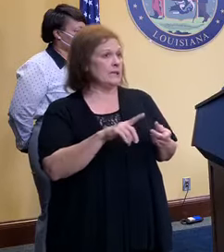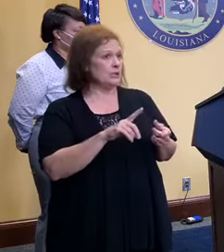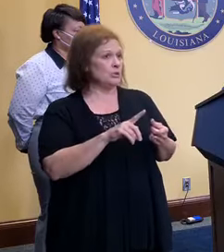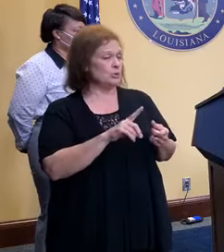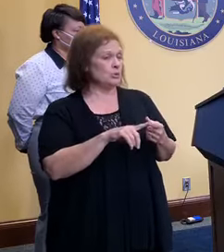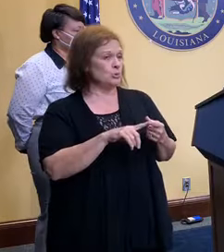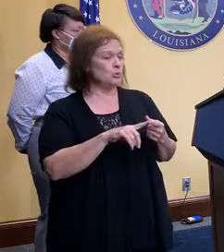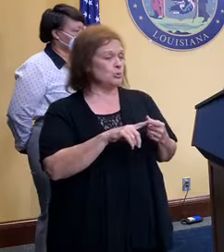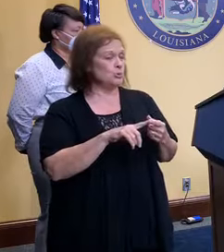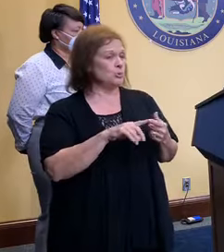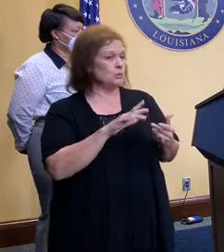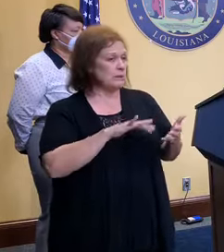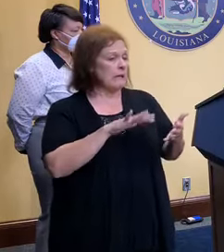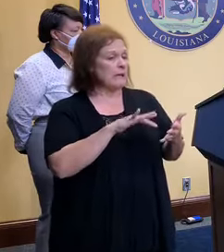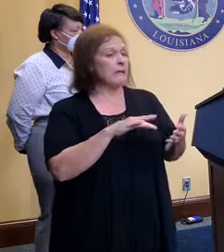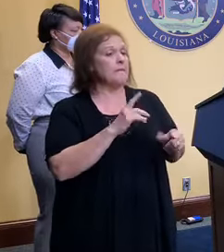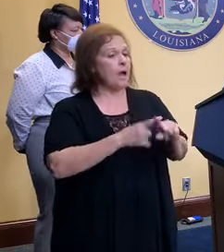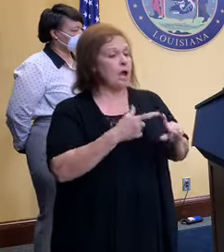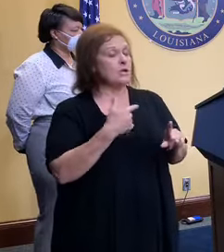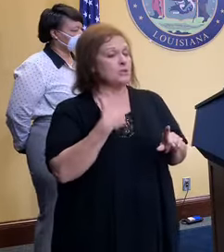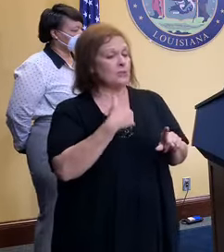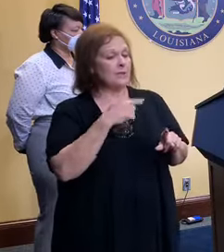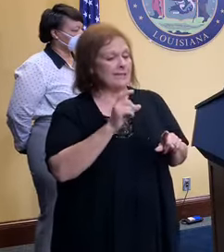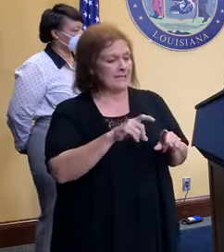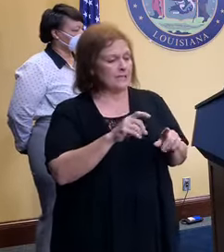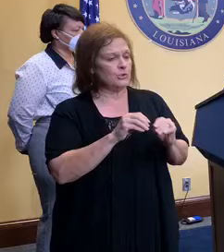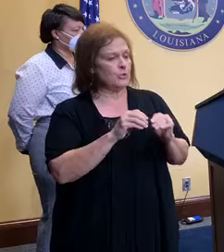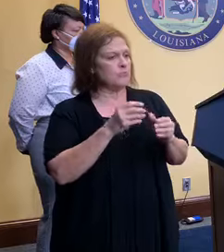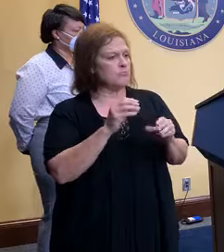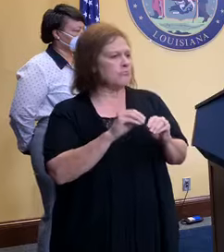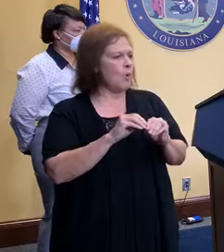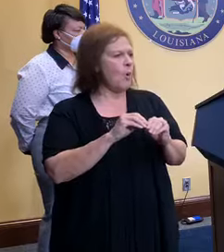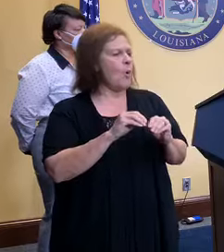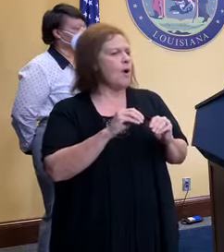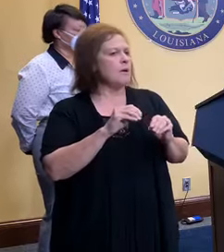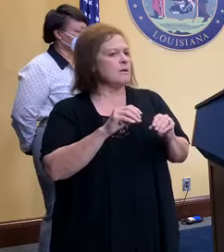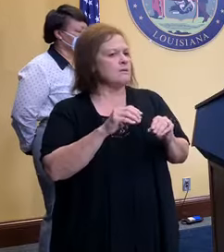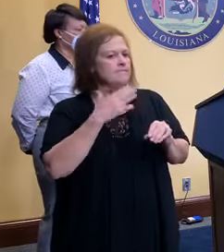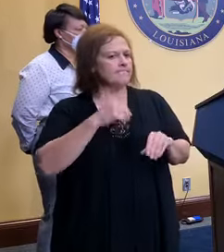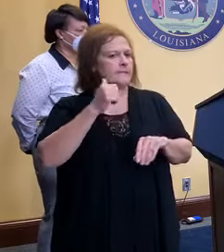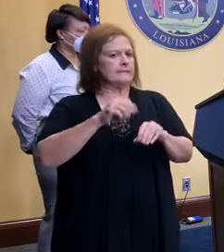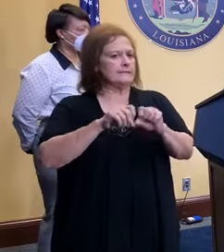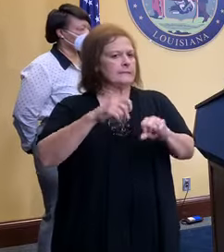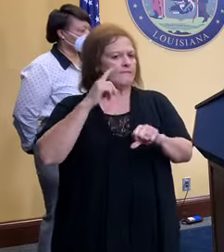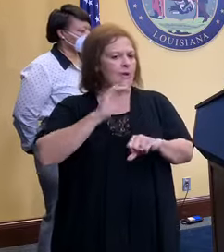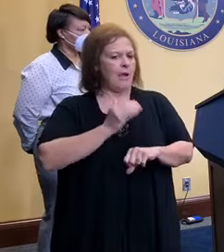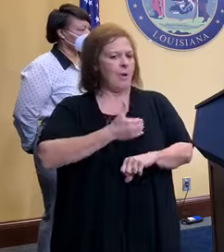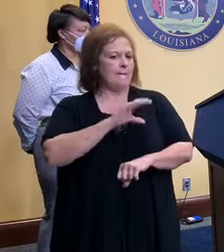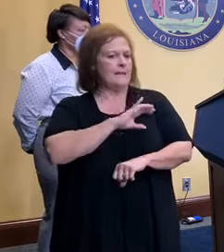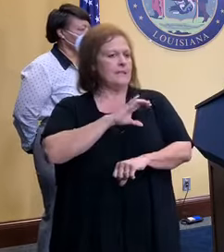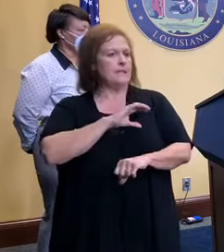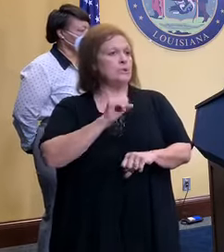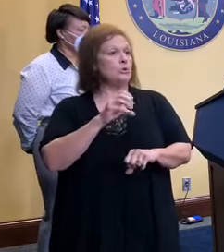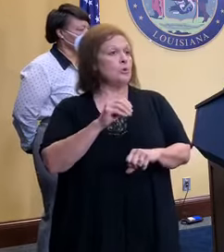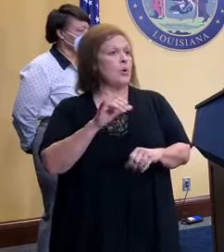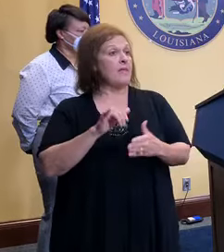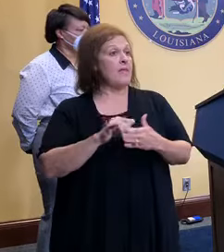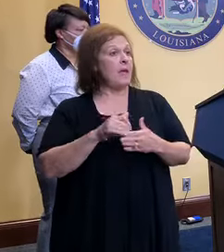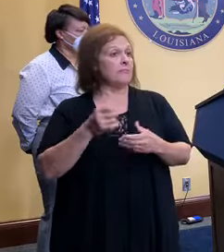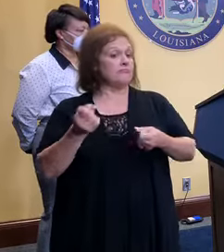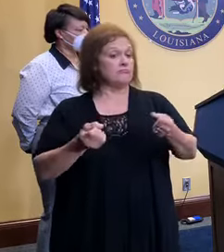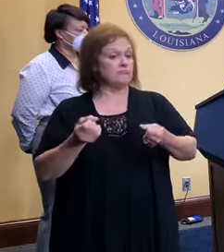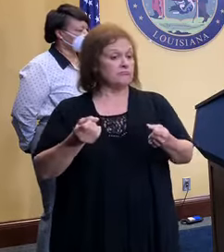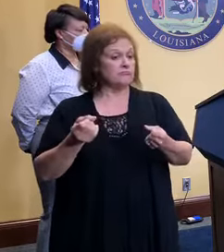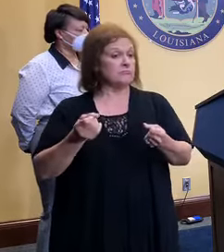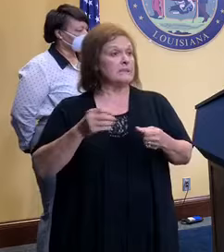to finish the hardened infrastructure for our police systems. So the mobile data systems that we have